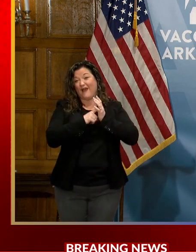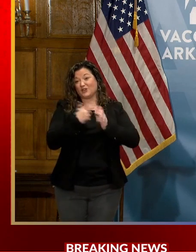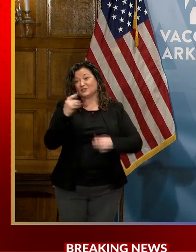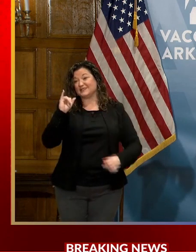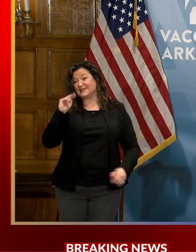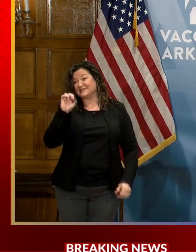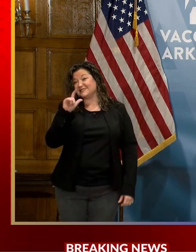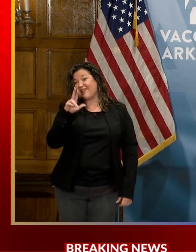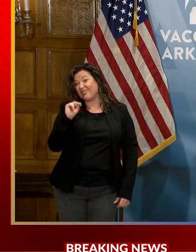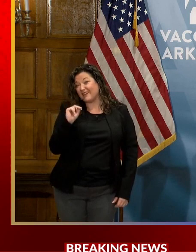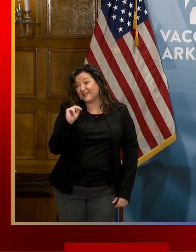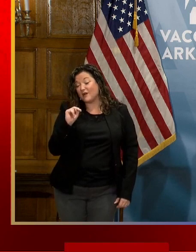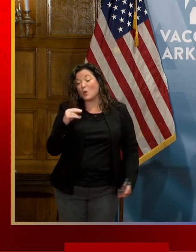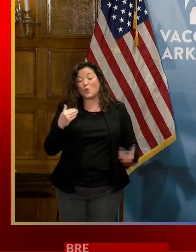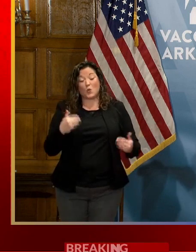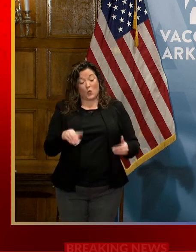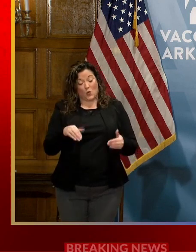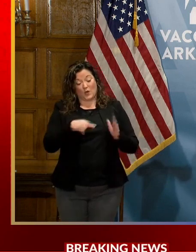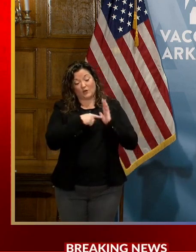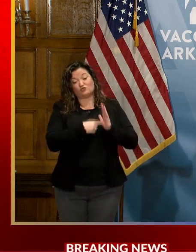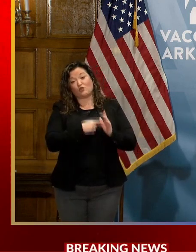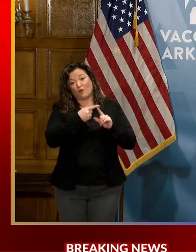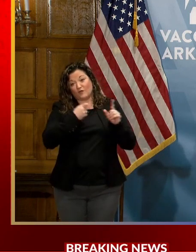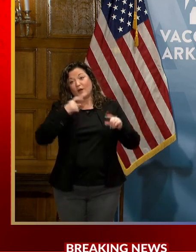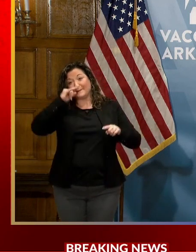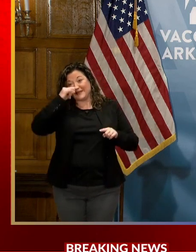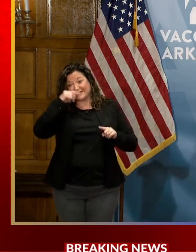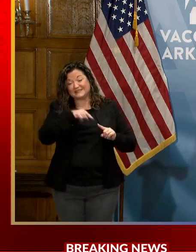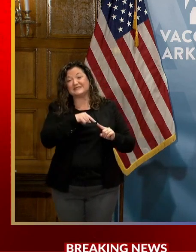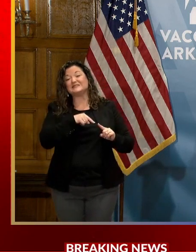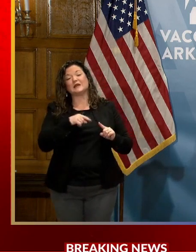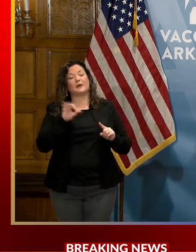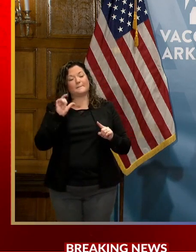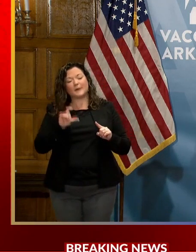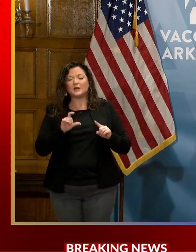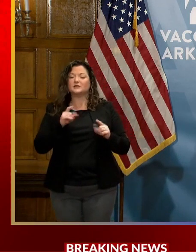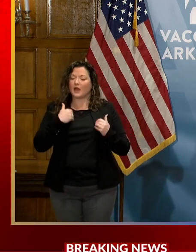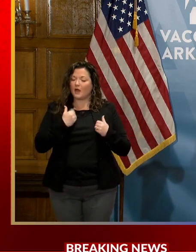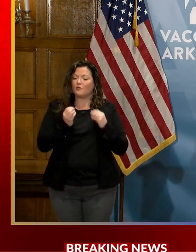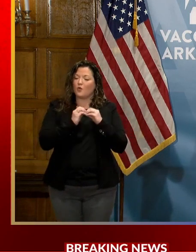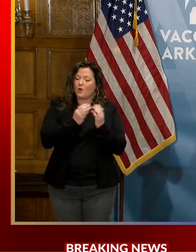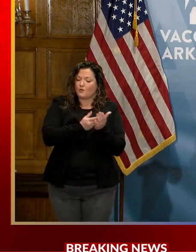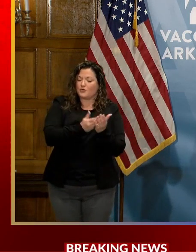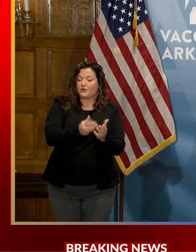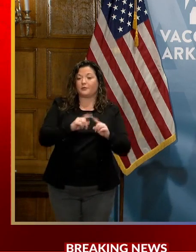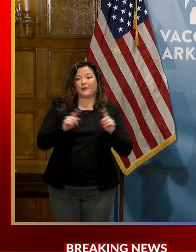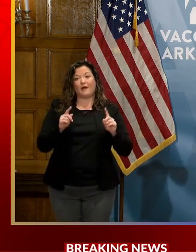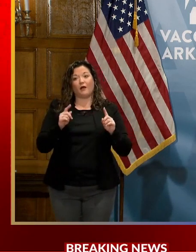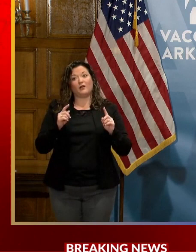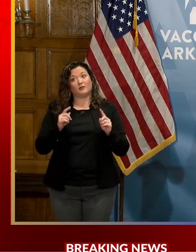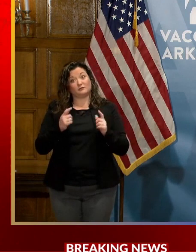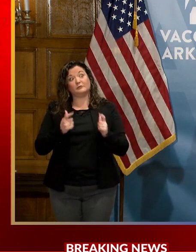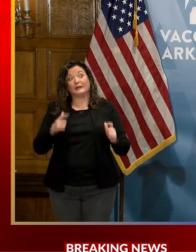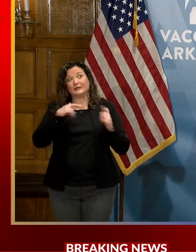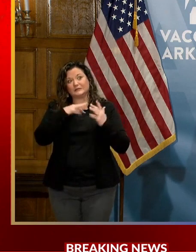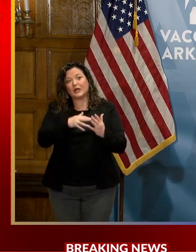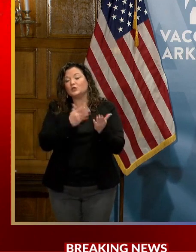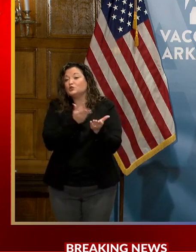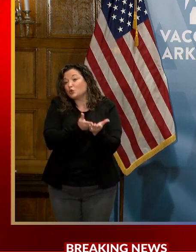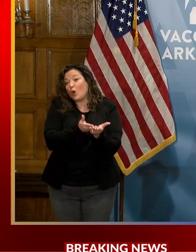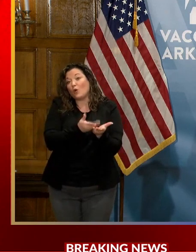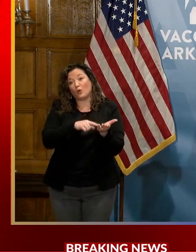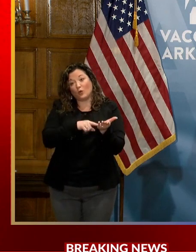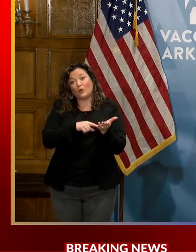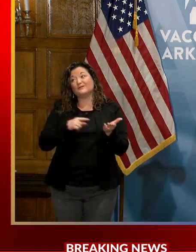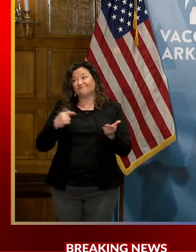Now, that has to be further substantiated, but 2 large studies document and support the data that already exists